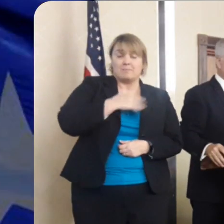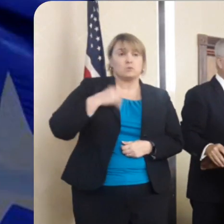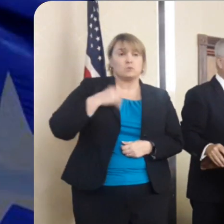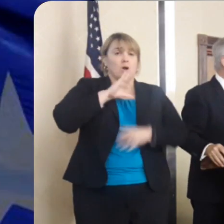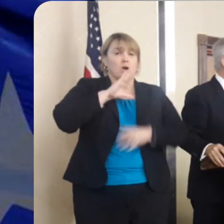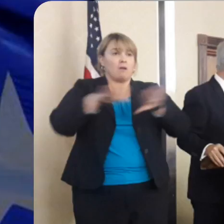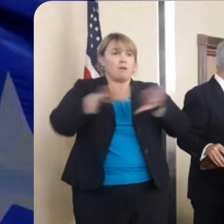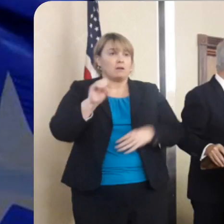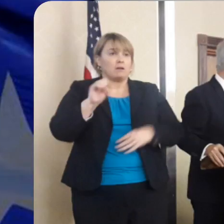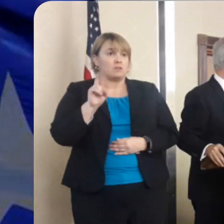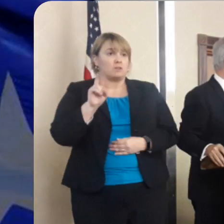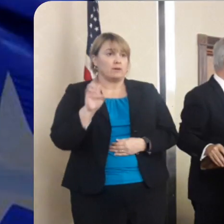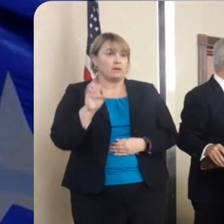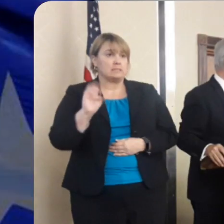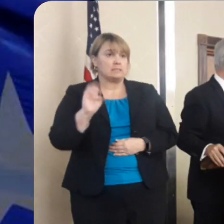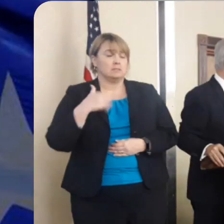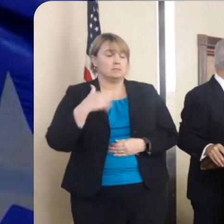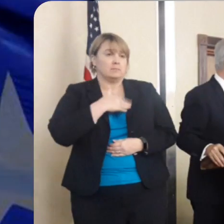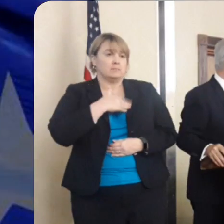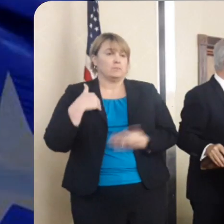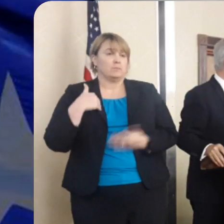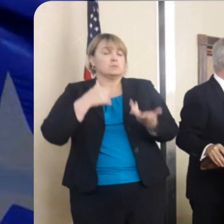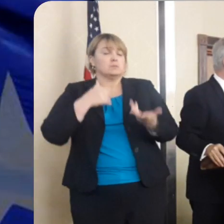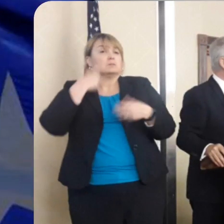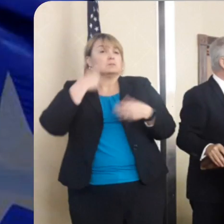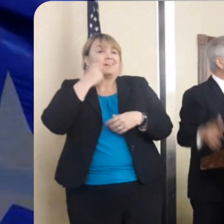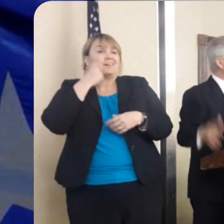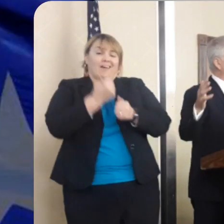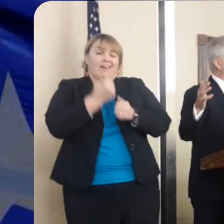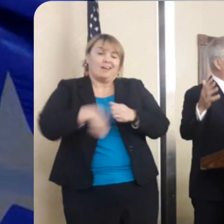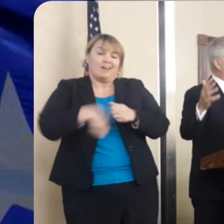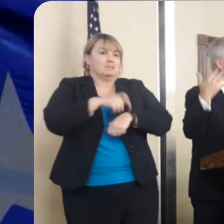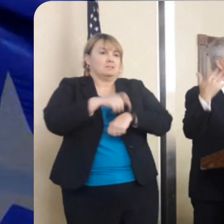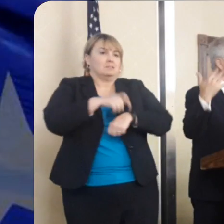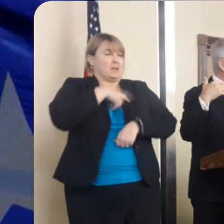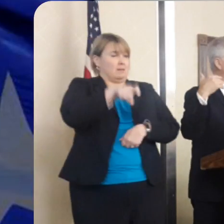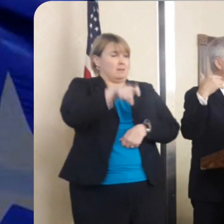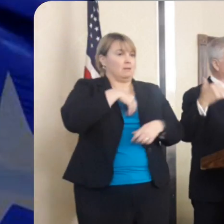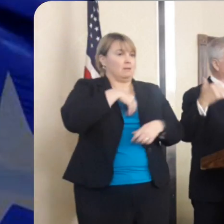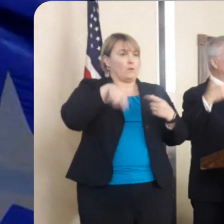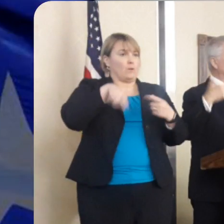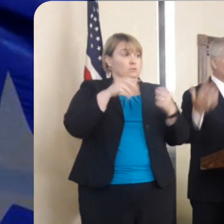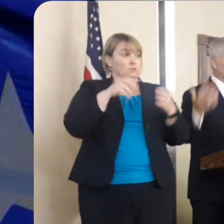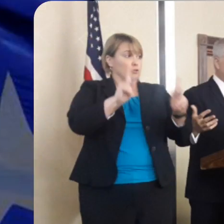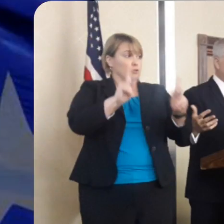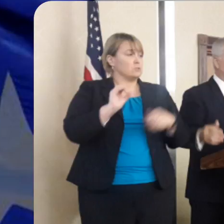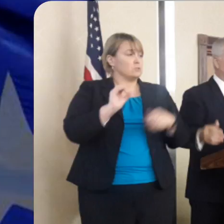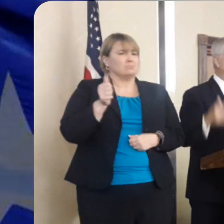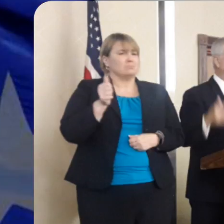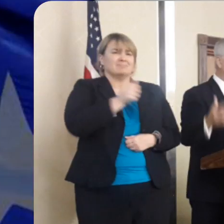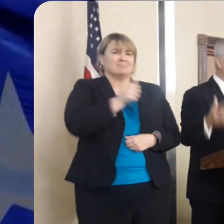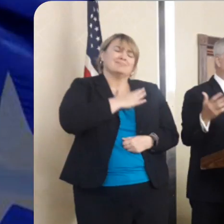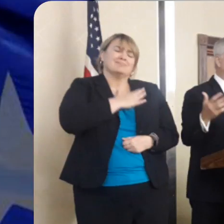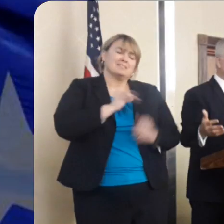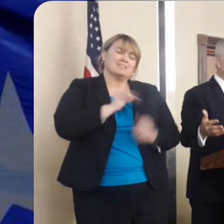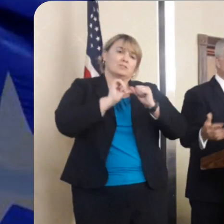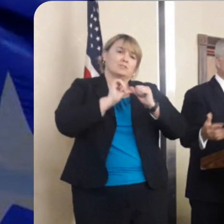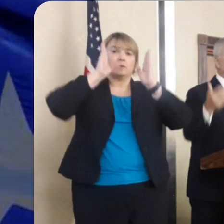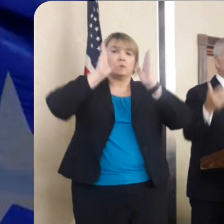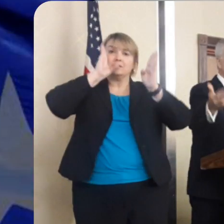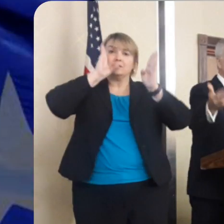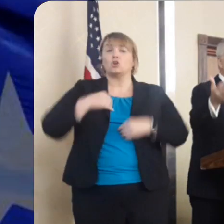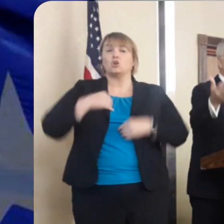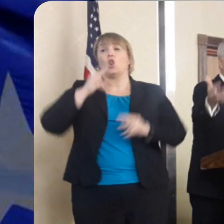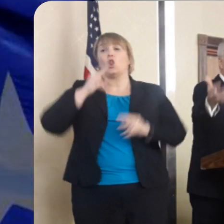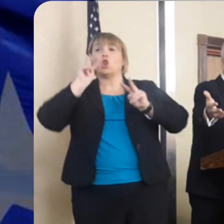needed, as opportunity presents itself. So keep your ears open, keep your eyes open, look for chances,